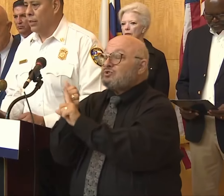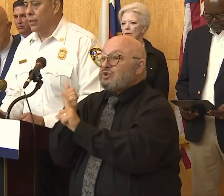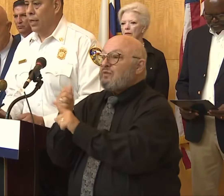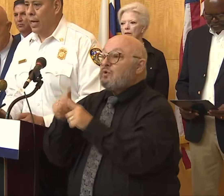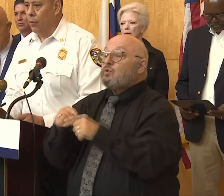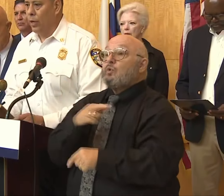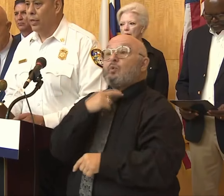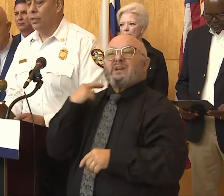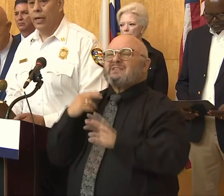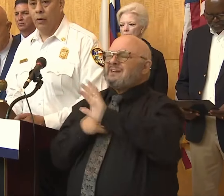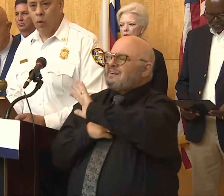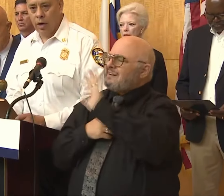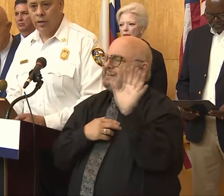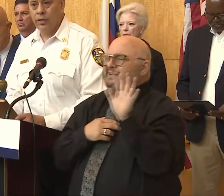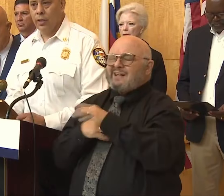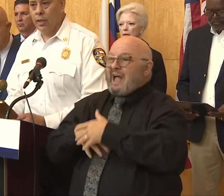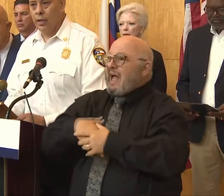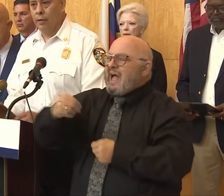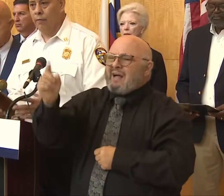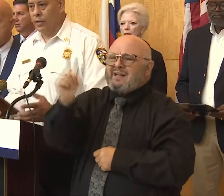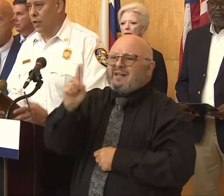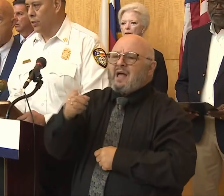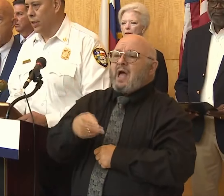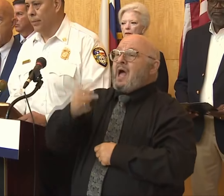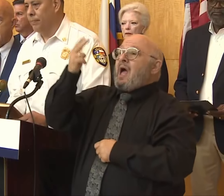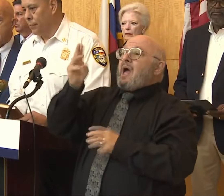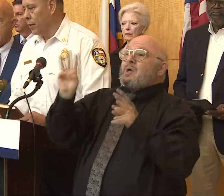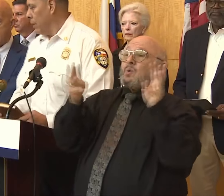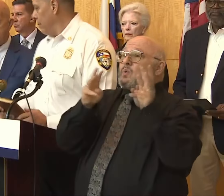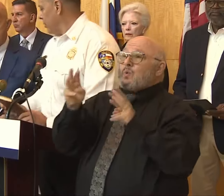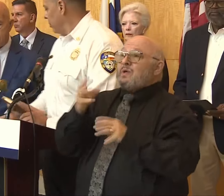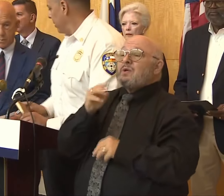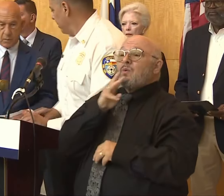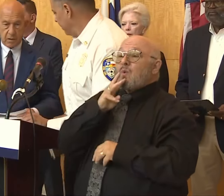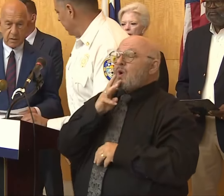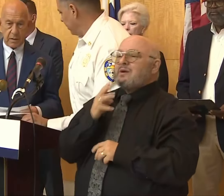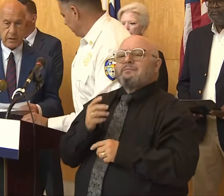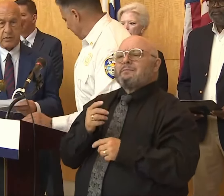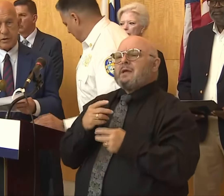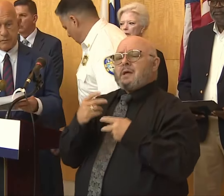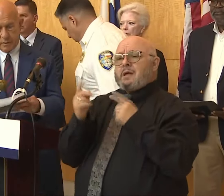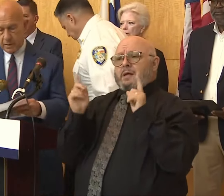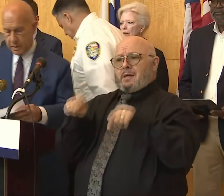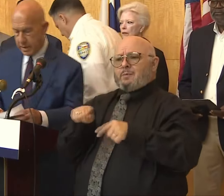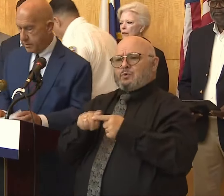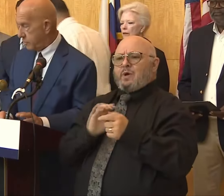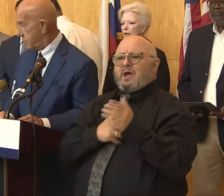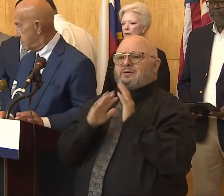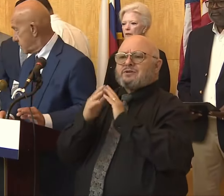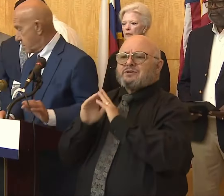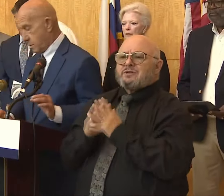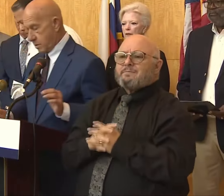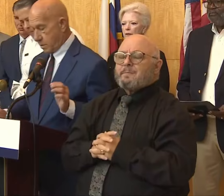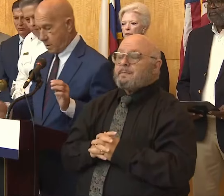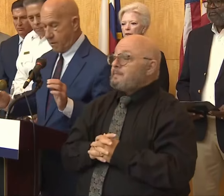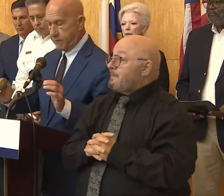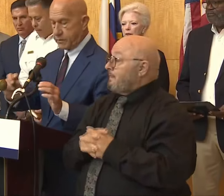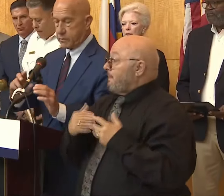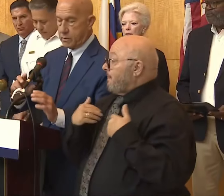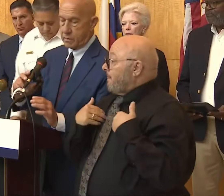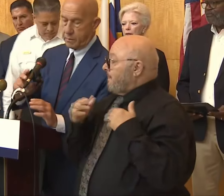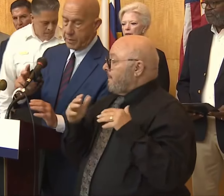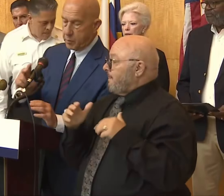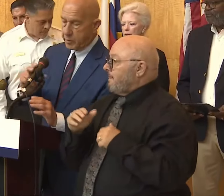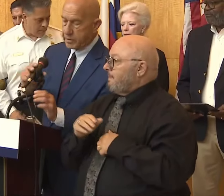as these high winds and waters visit our city. All right, back to you, Mayor. Thank you, Chief. Angel,